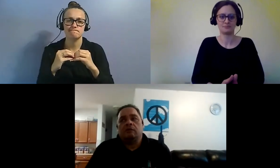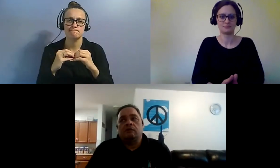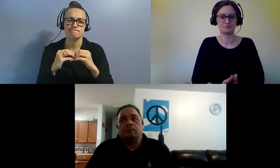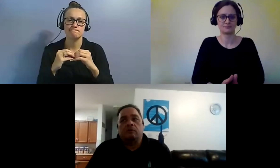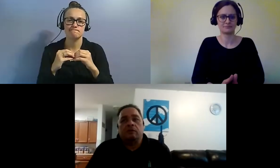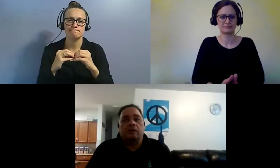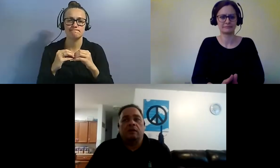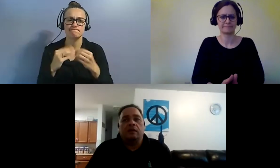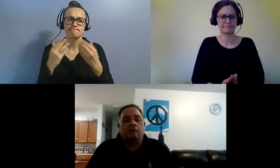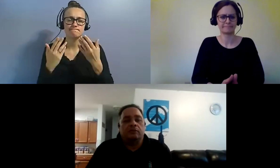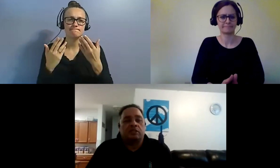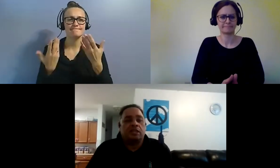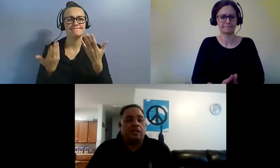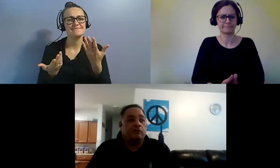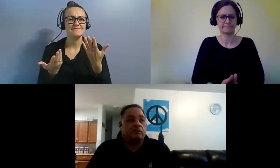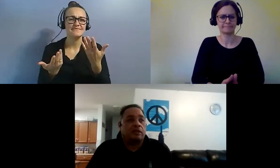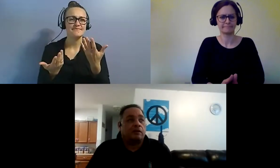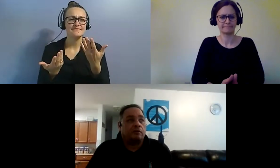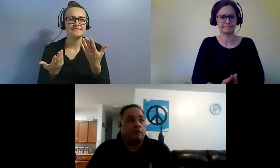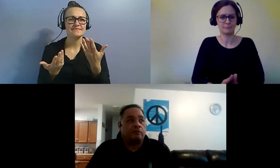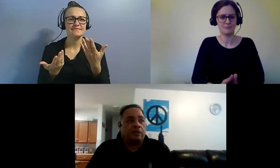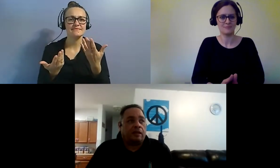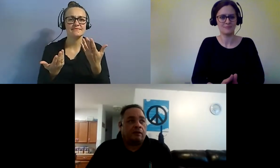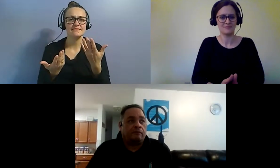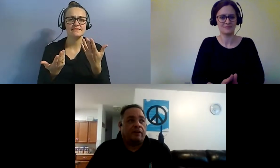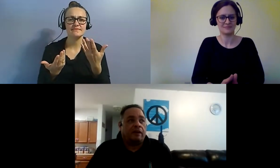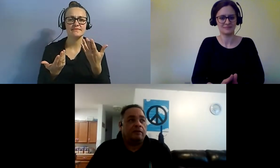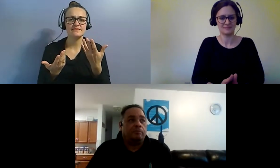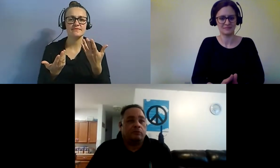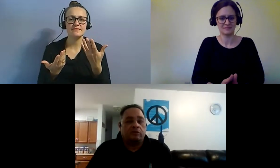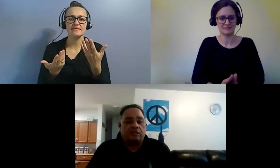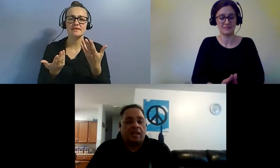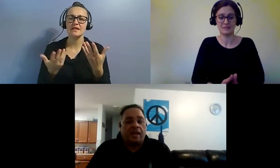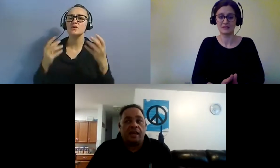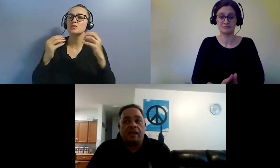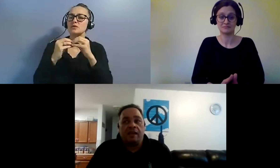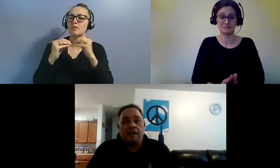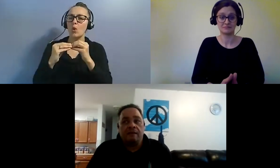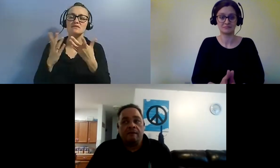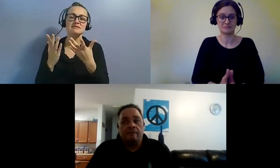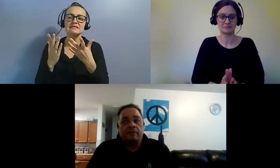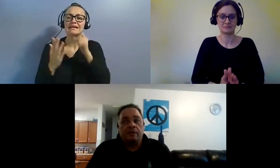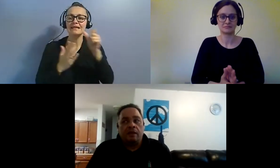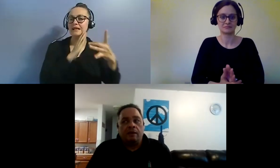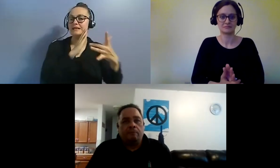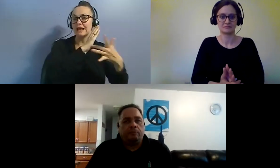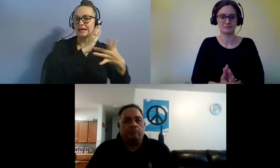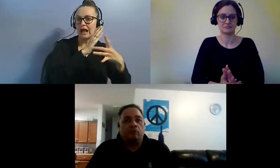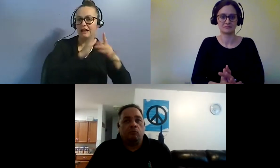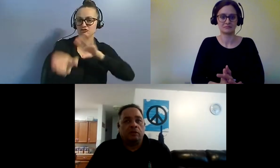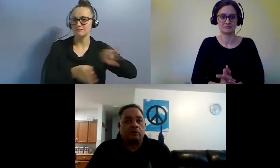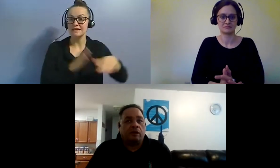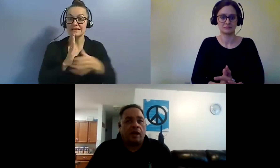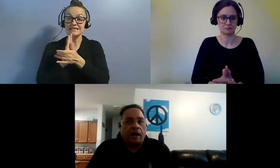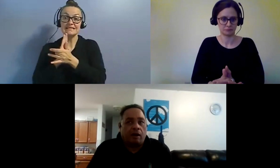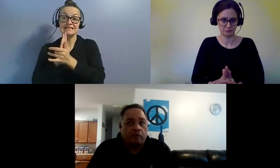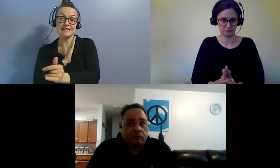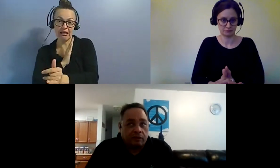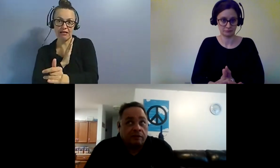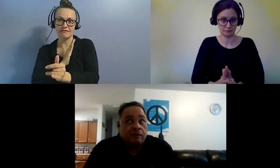I don't know, more, it was skills that are valuable today. And people